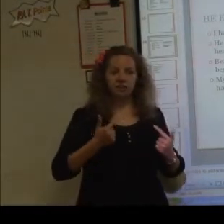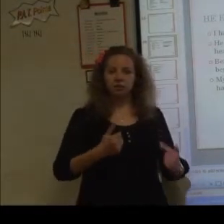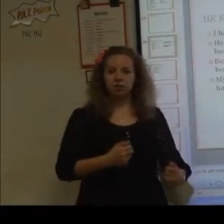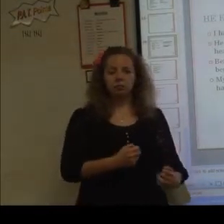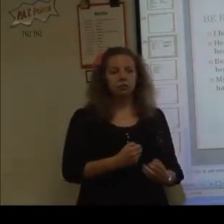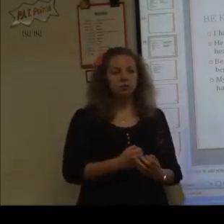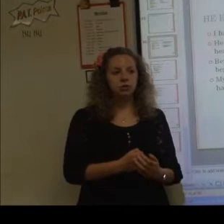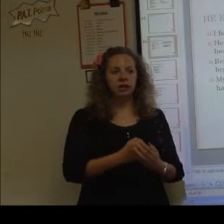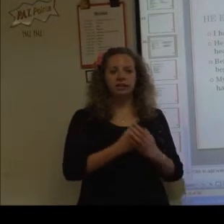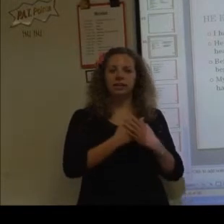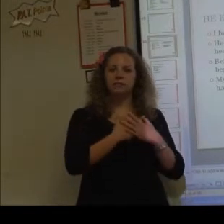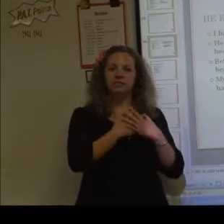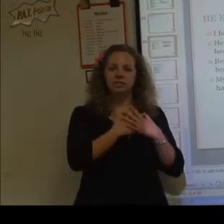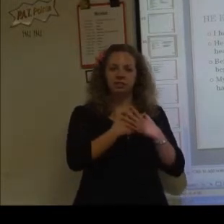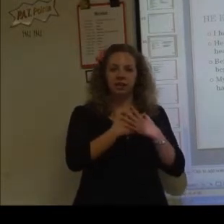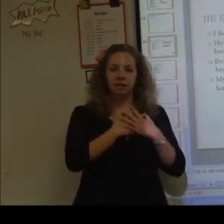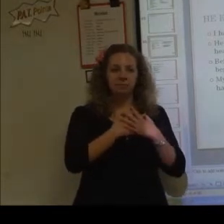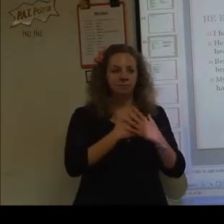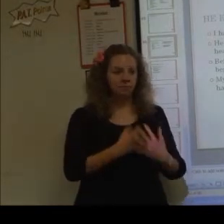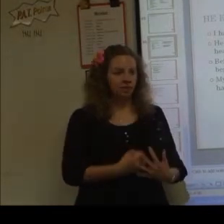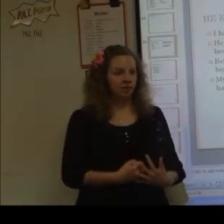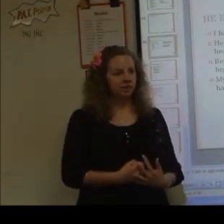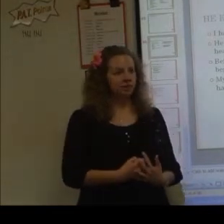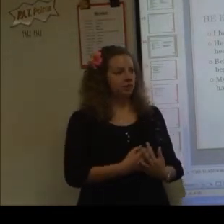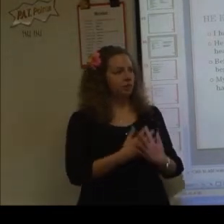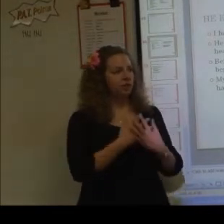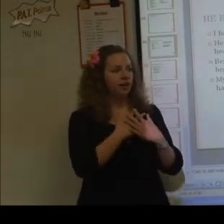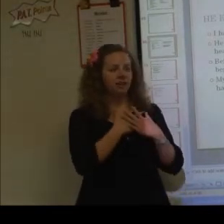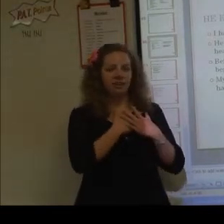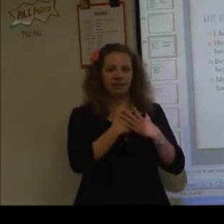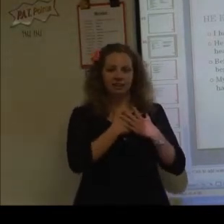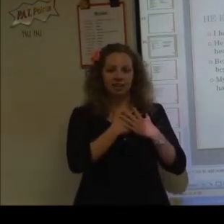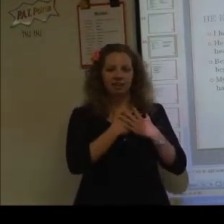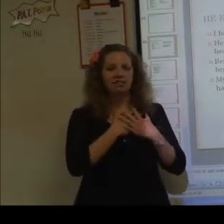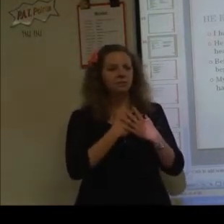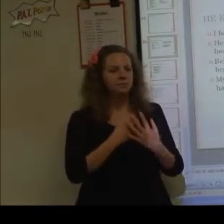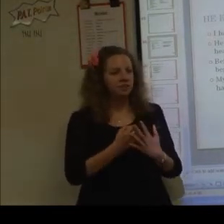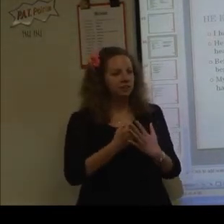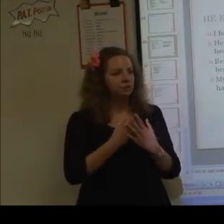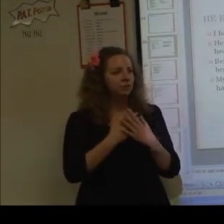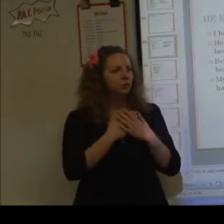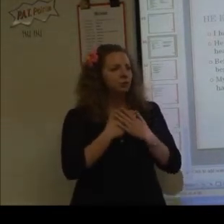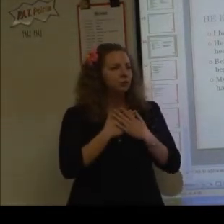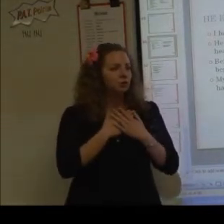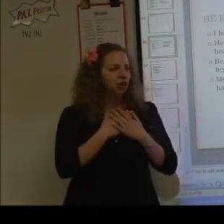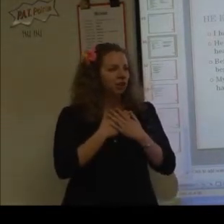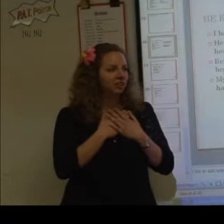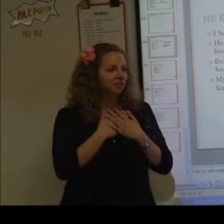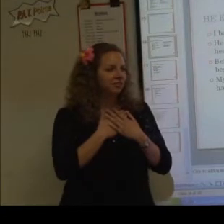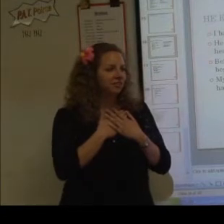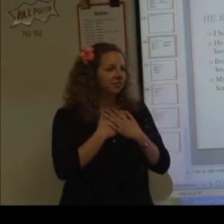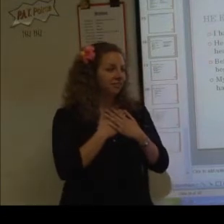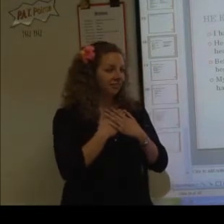you could almost do kind of like it was dear to him. Like you could kind of like get that concept of like it was close to his heart.